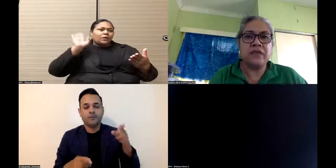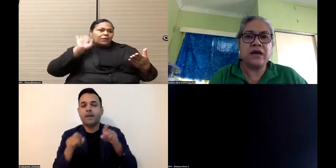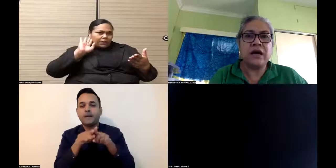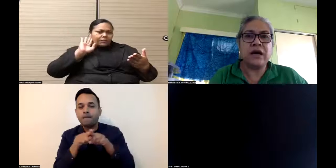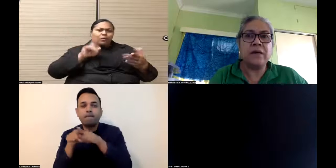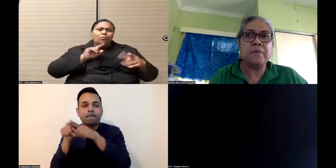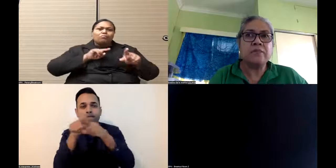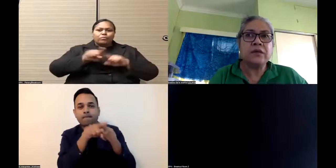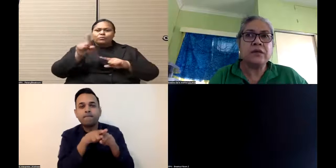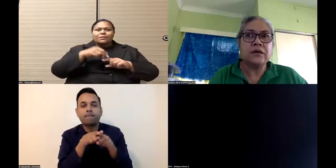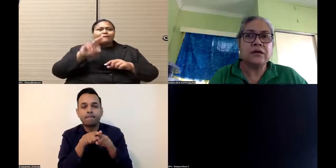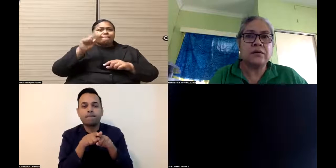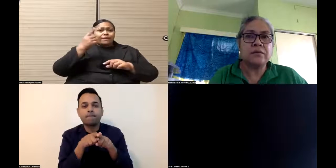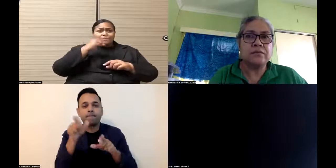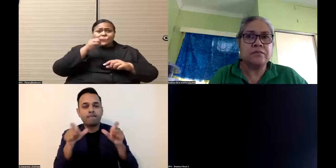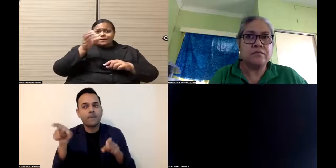if there are,